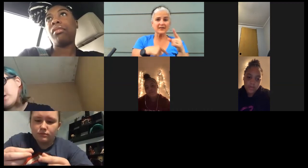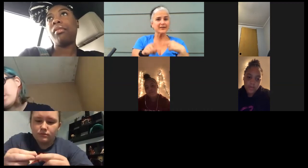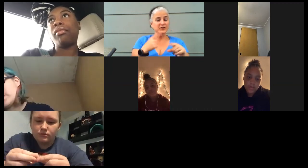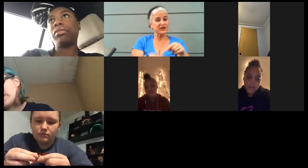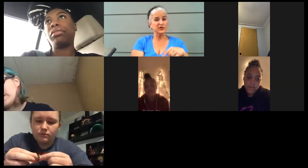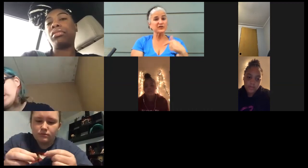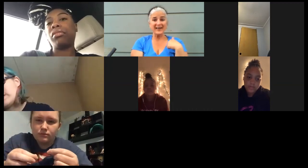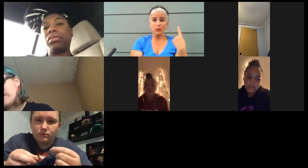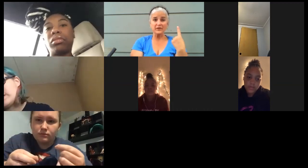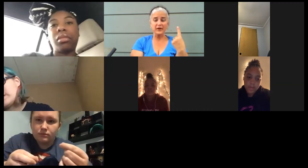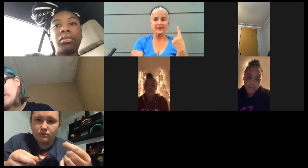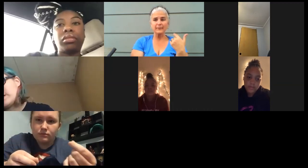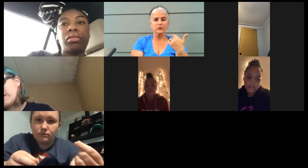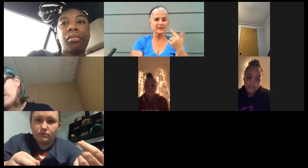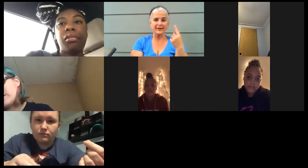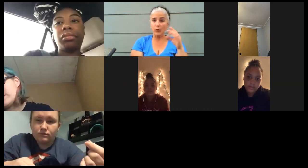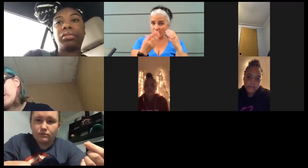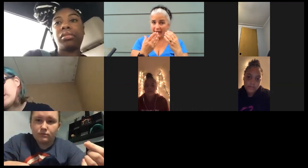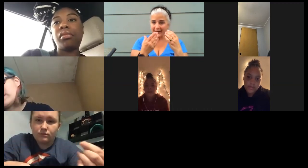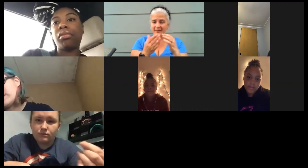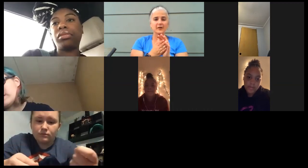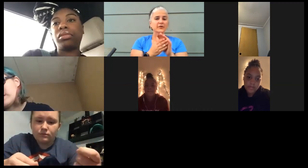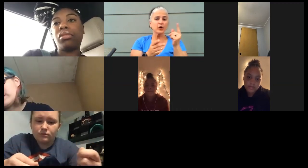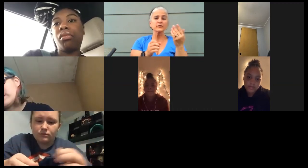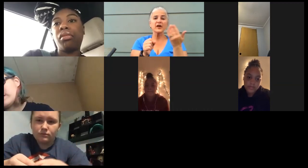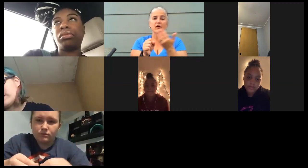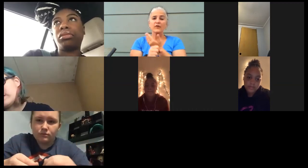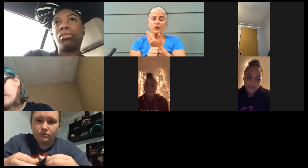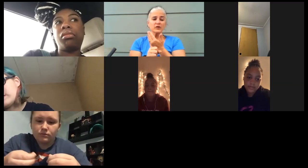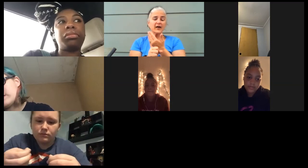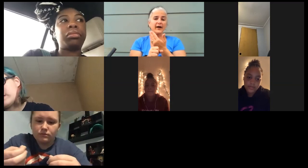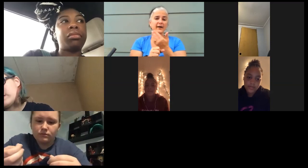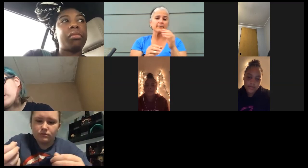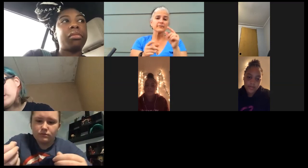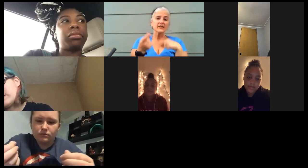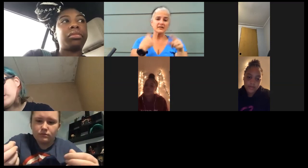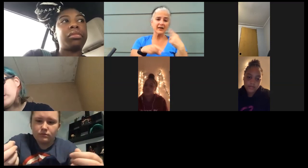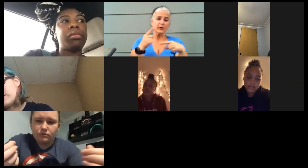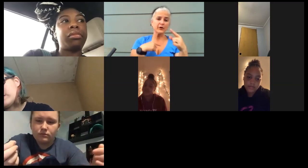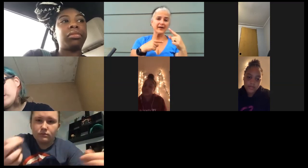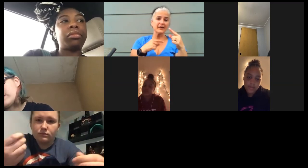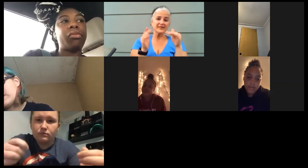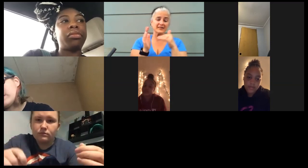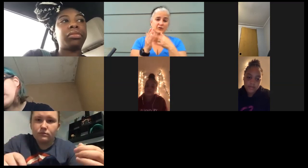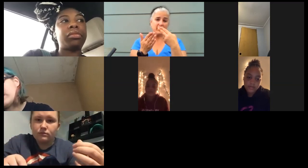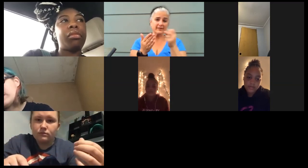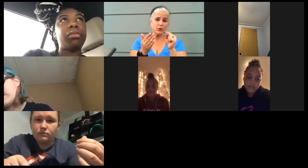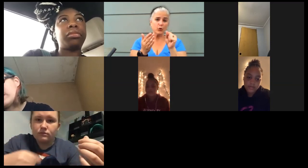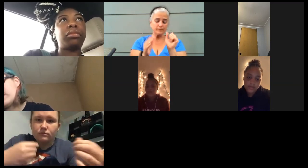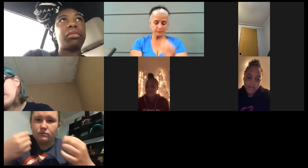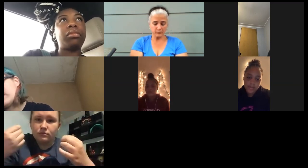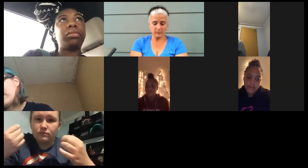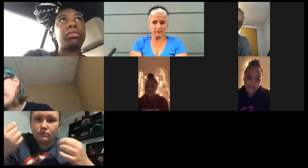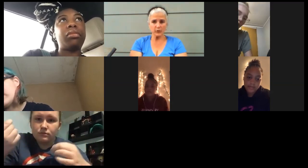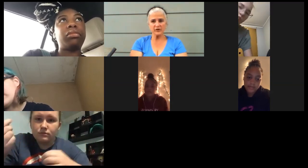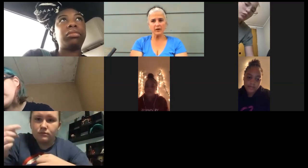3 sign language teachers. I am one of them, and I'm only like one class. The only full-time sign program is at Central High